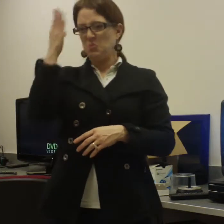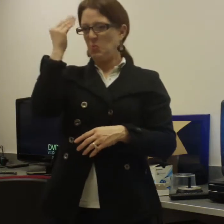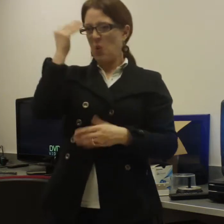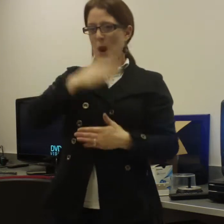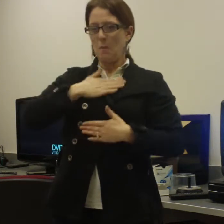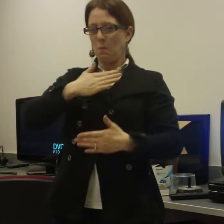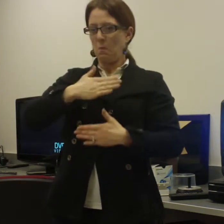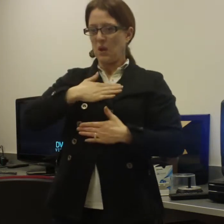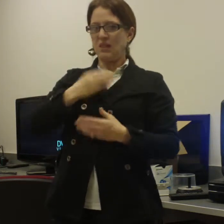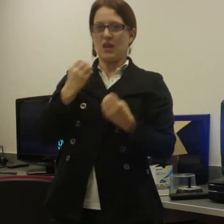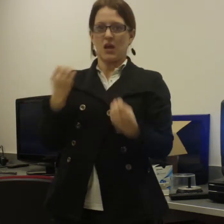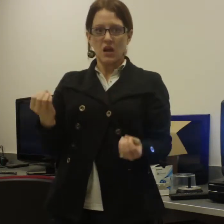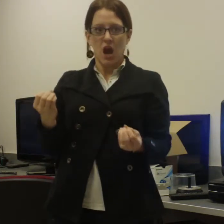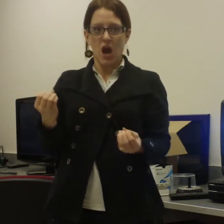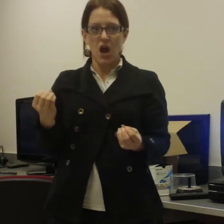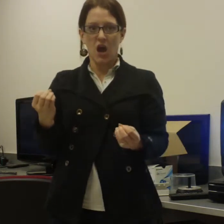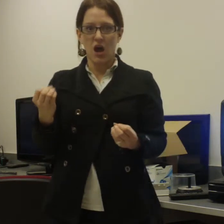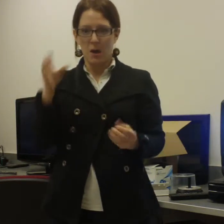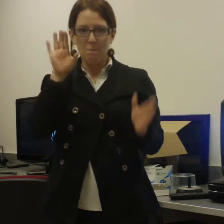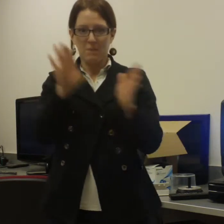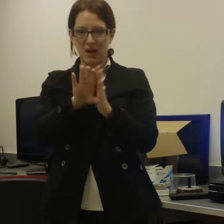else interpreting it any other way?